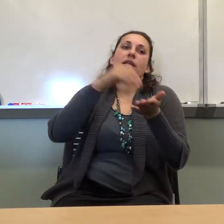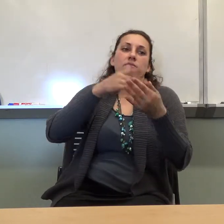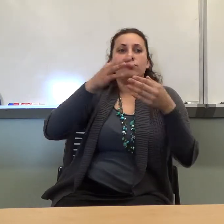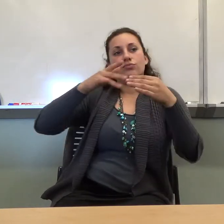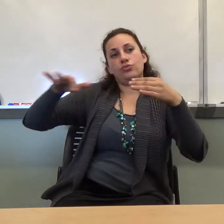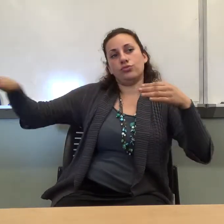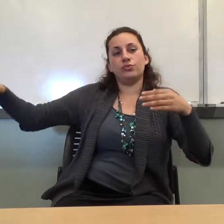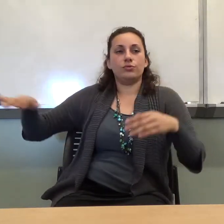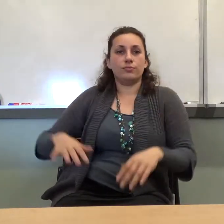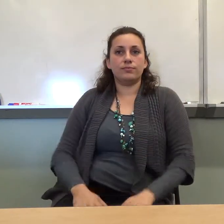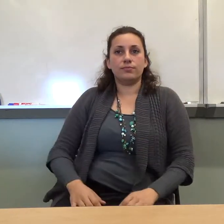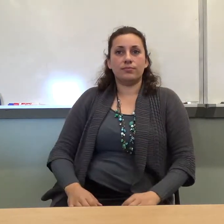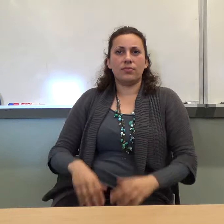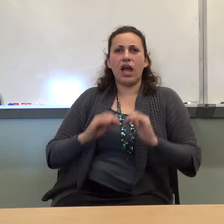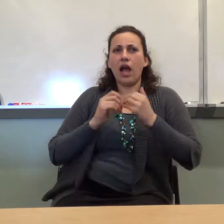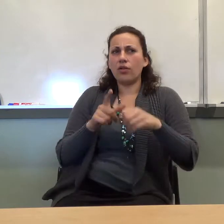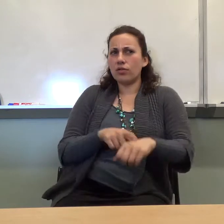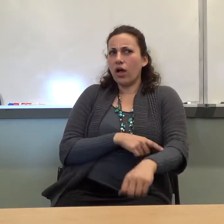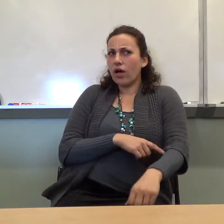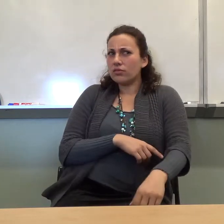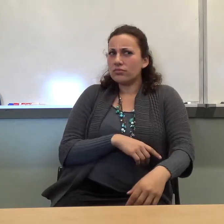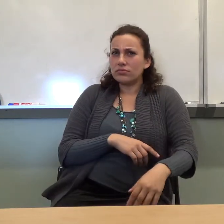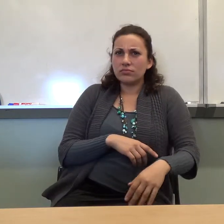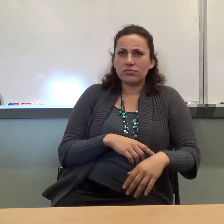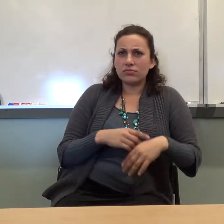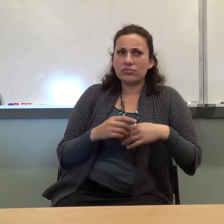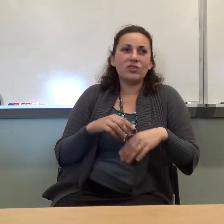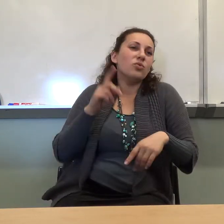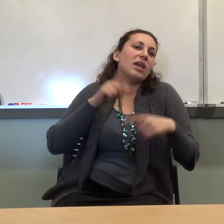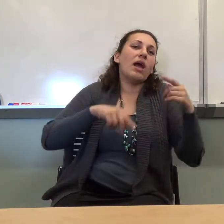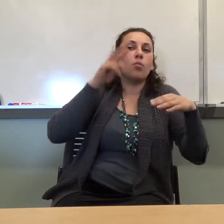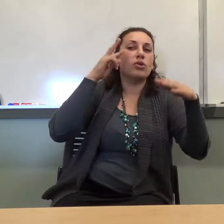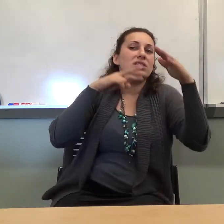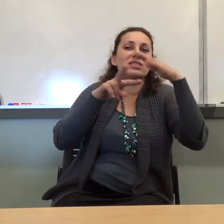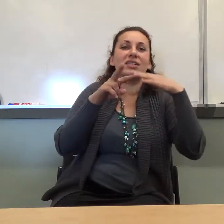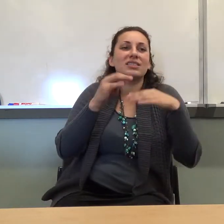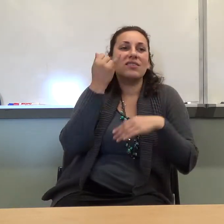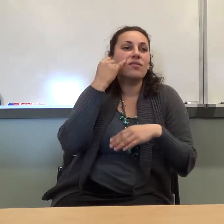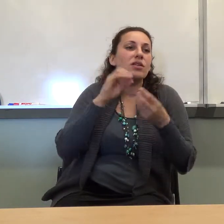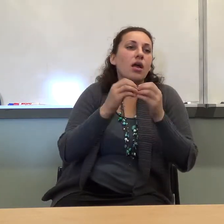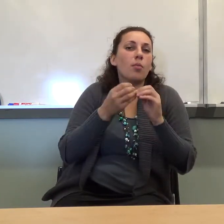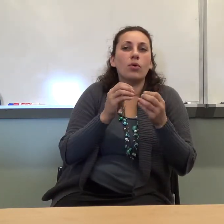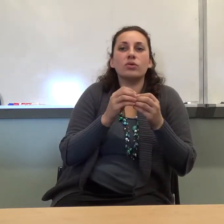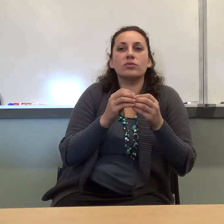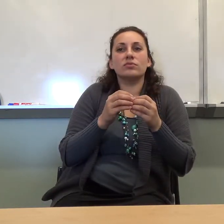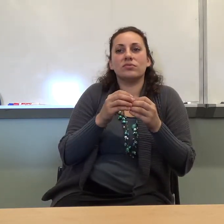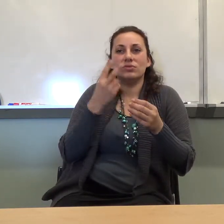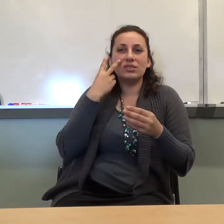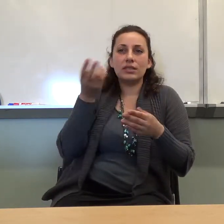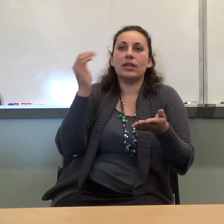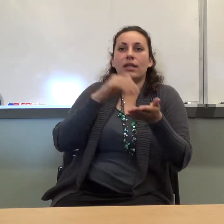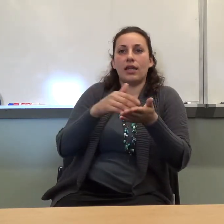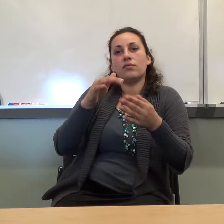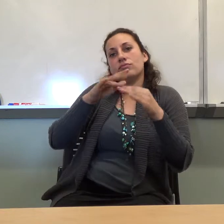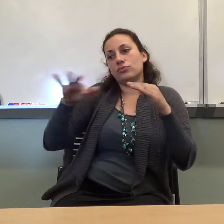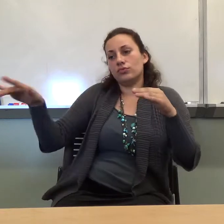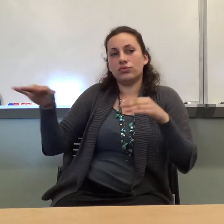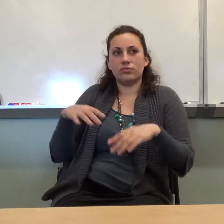take? Well, there's no way to predict it. Mm-hmm. You know, I mean, who would think that sevenths require 6 decimal places to